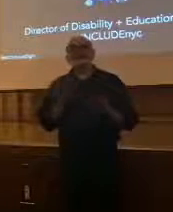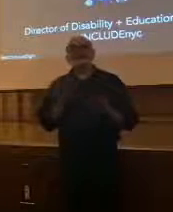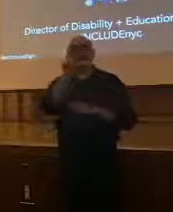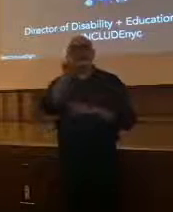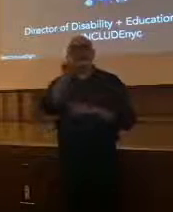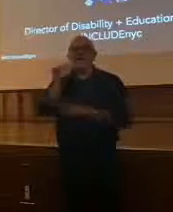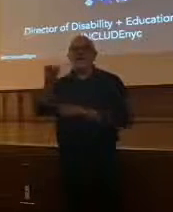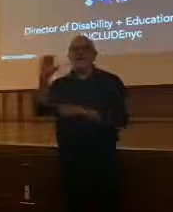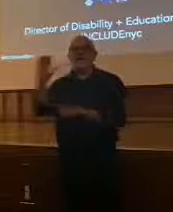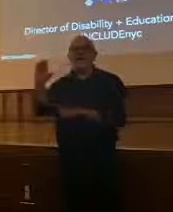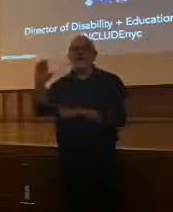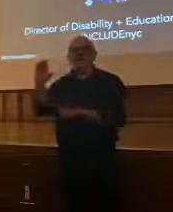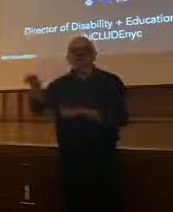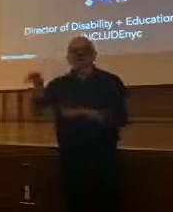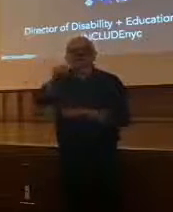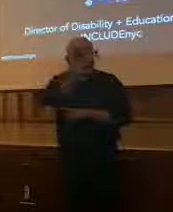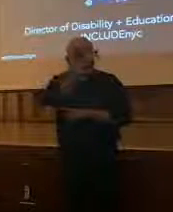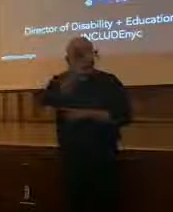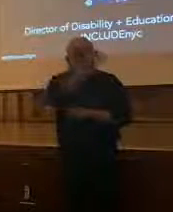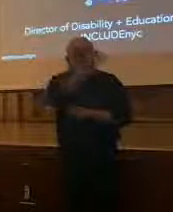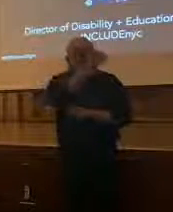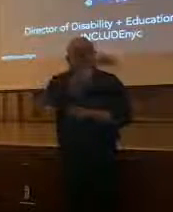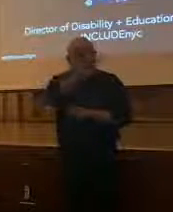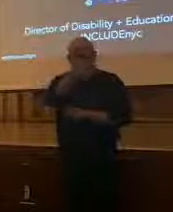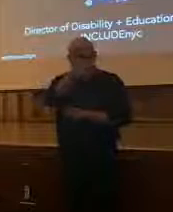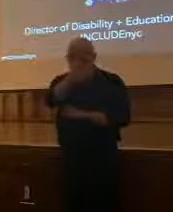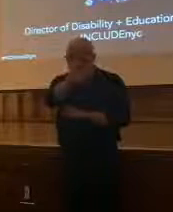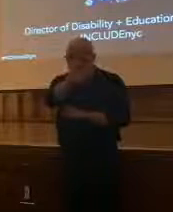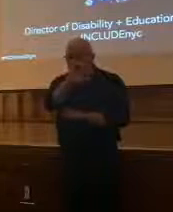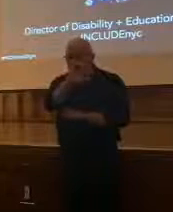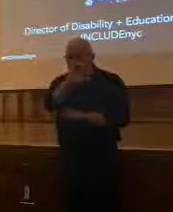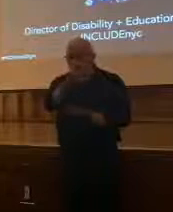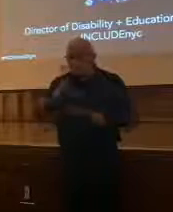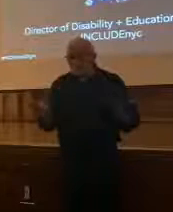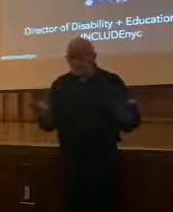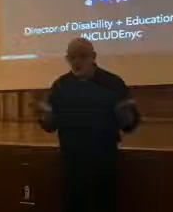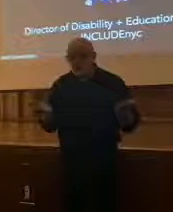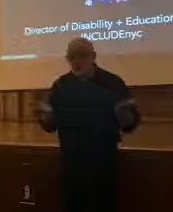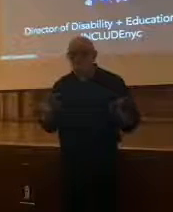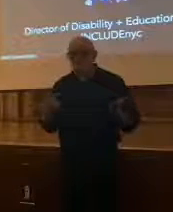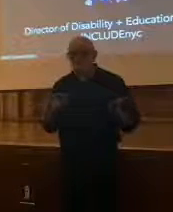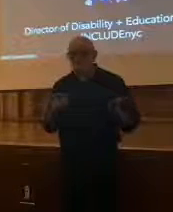visually present that. Right? I mean, what does that look like?